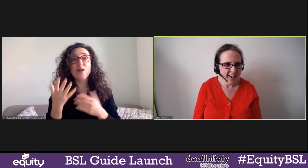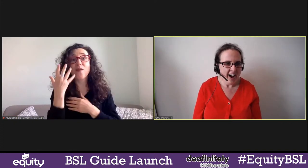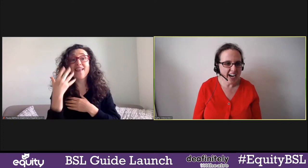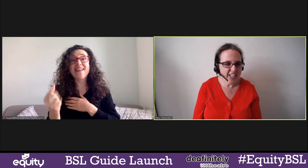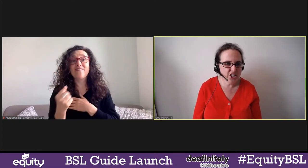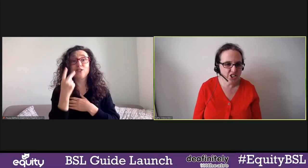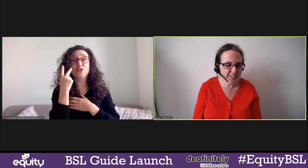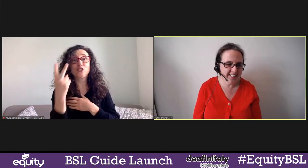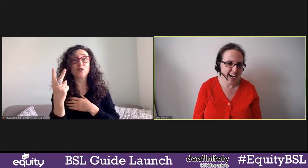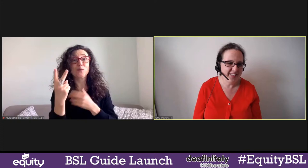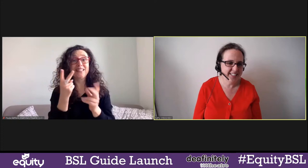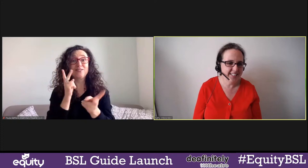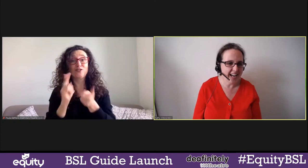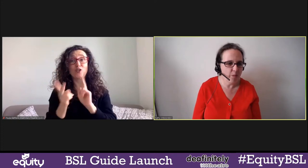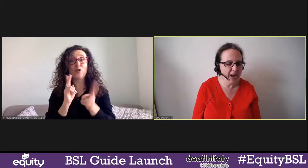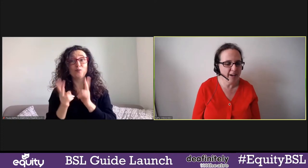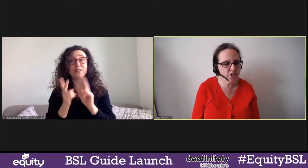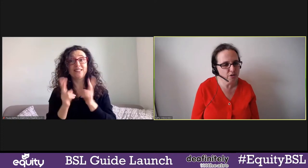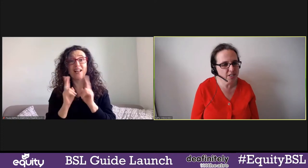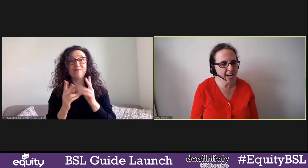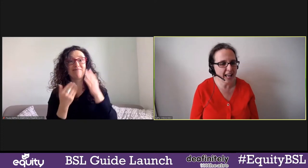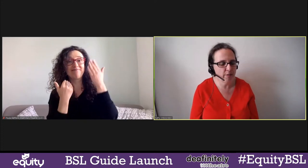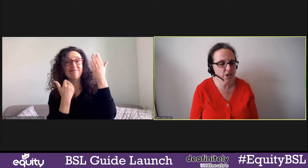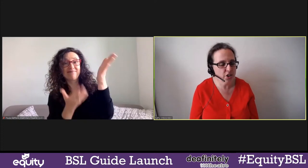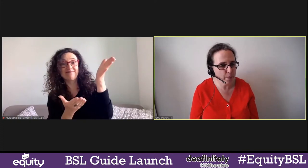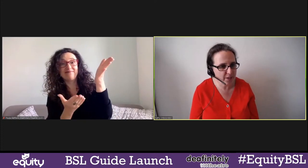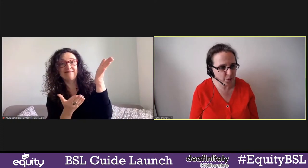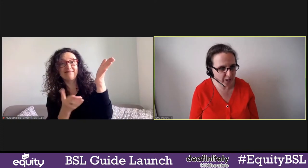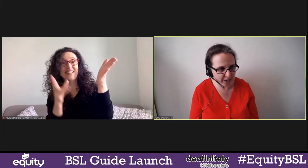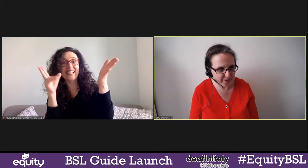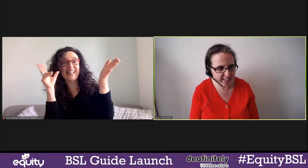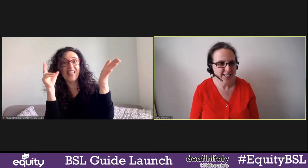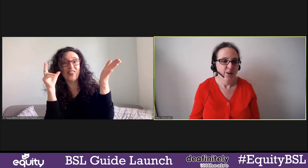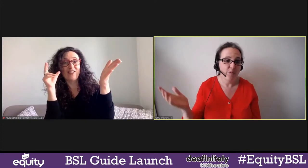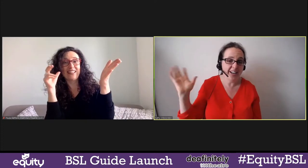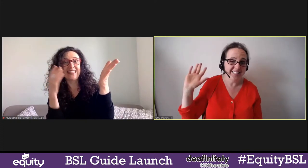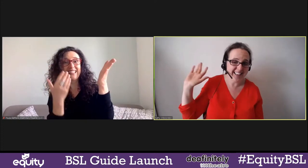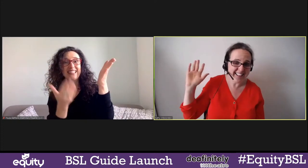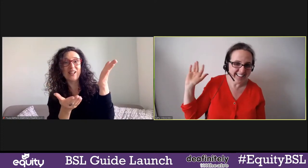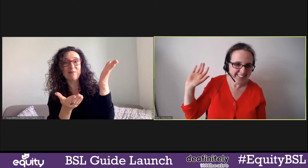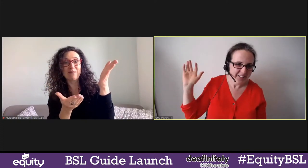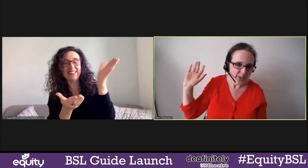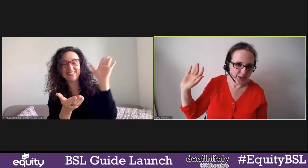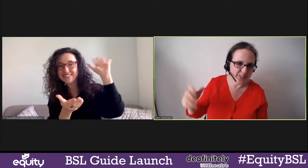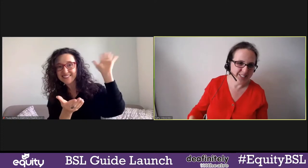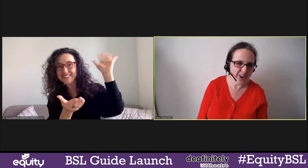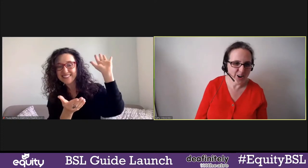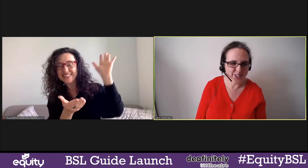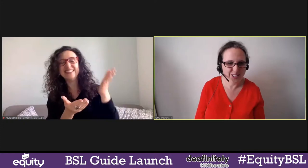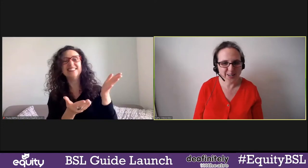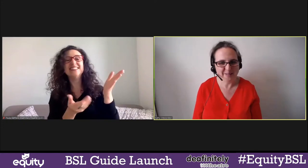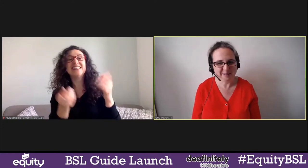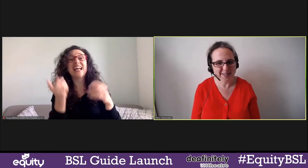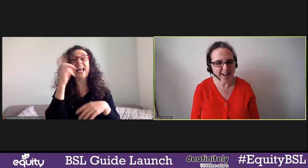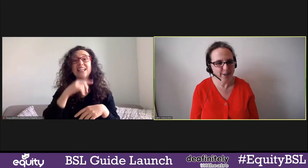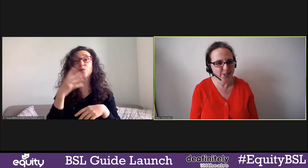I should say that today we have two sign language interpreters working with us. One is Kathy, who's on screen with me now, who just